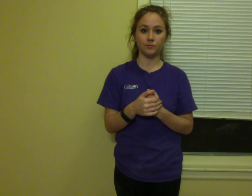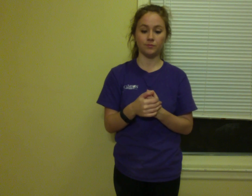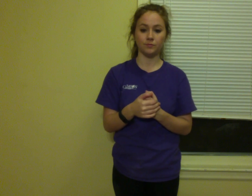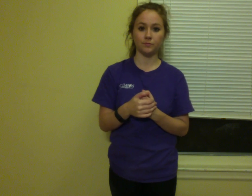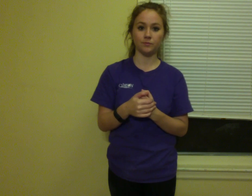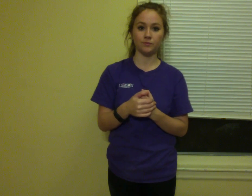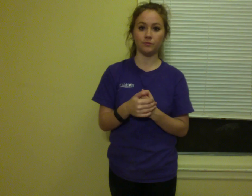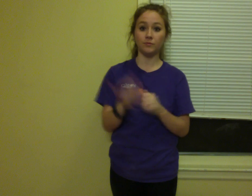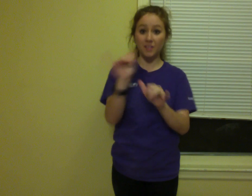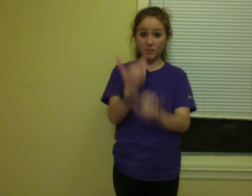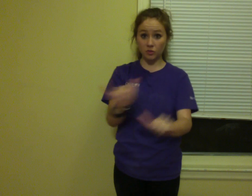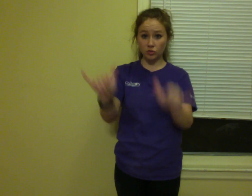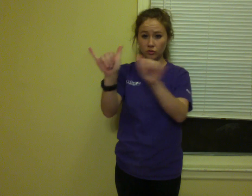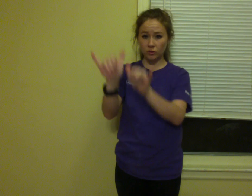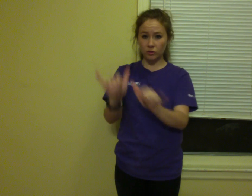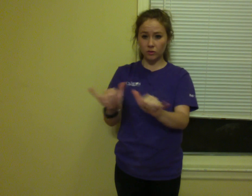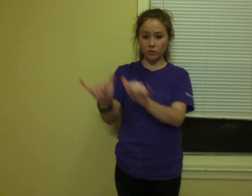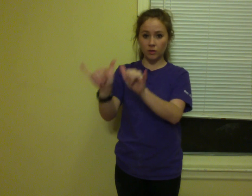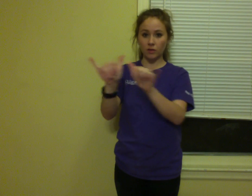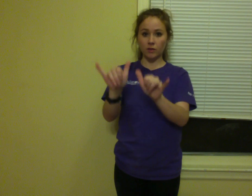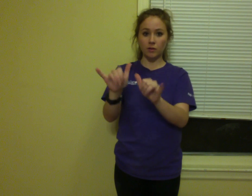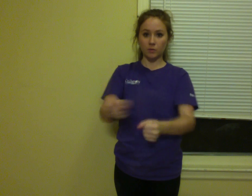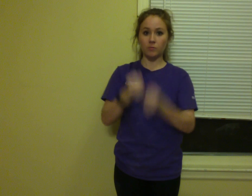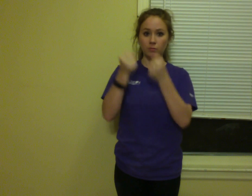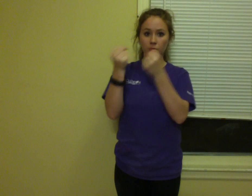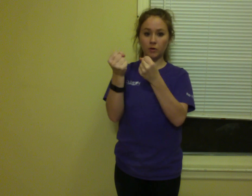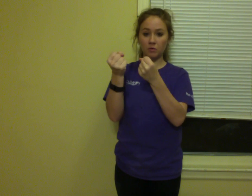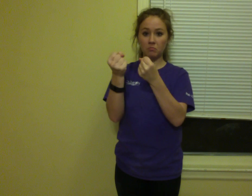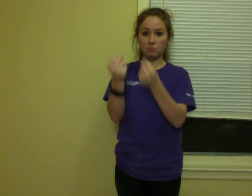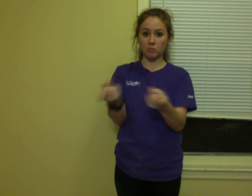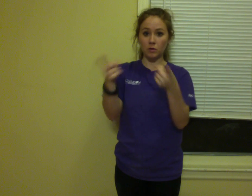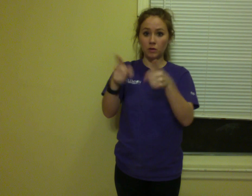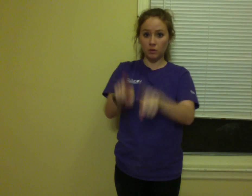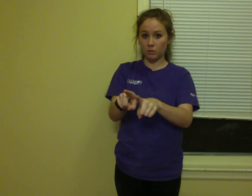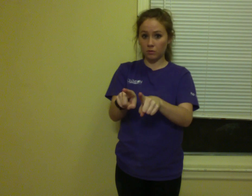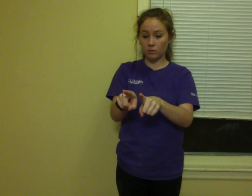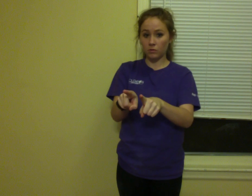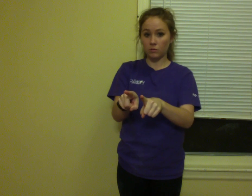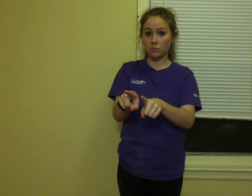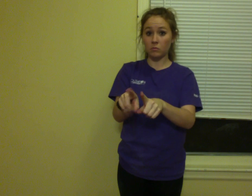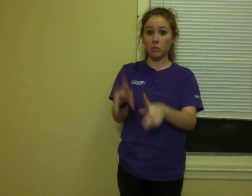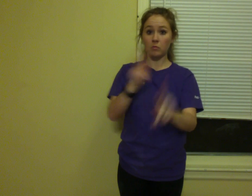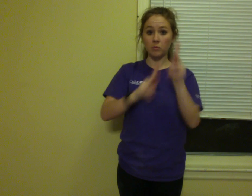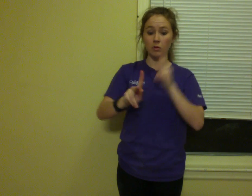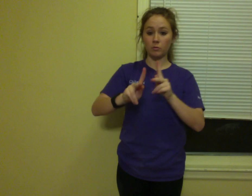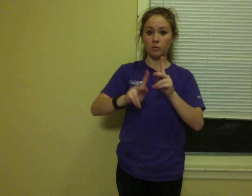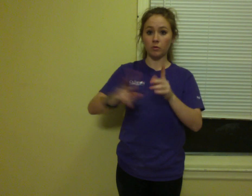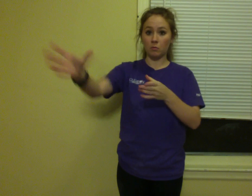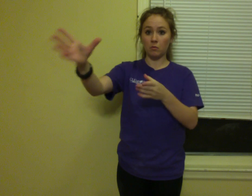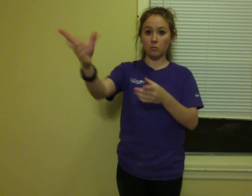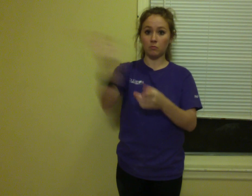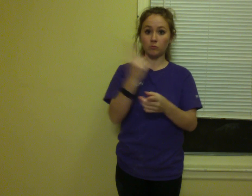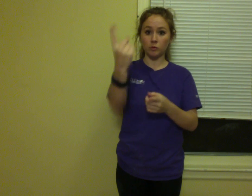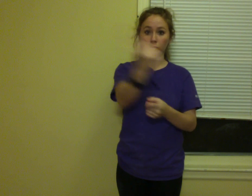There is shared power if office holders are drawn from representative groups in society. If they include men